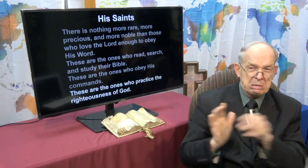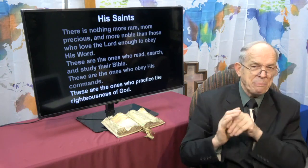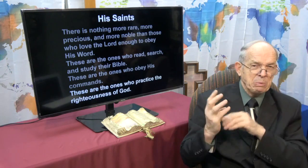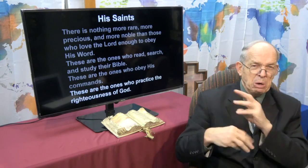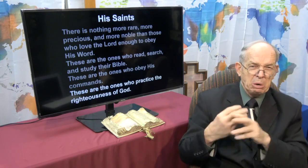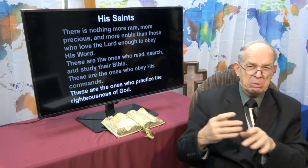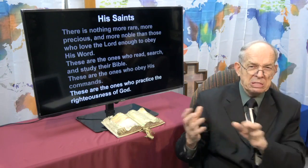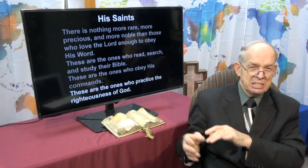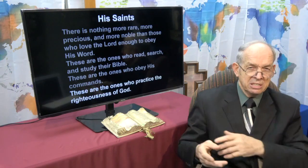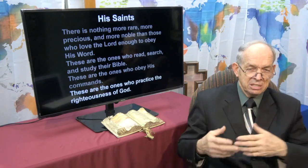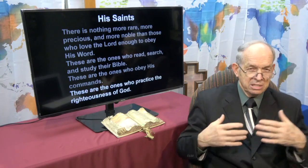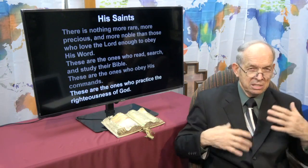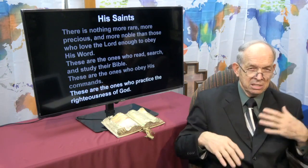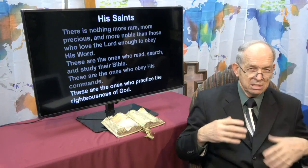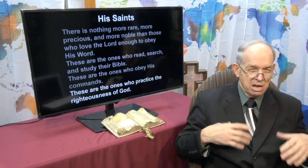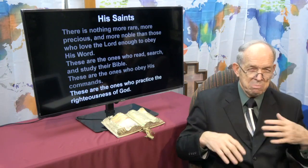upper room, number